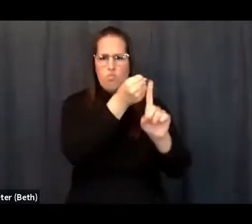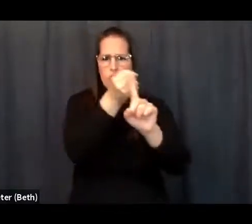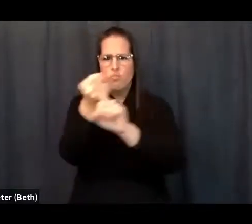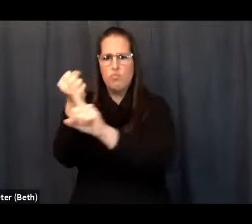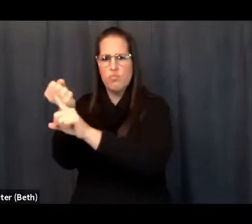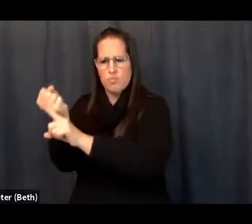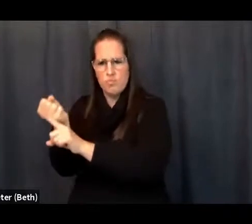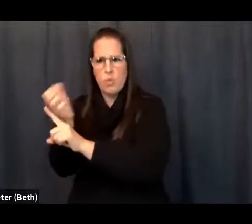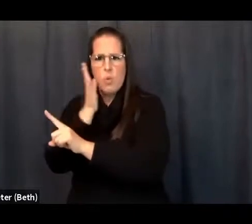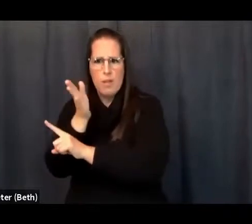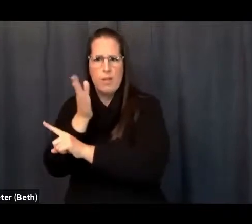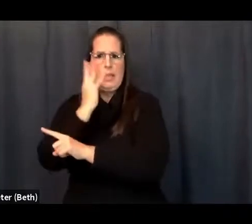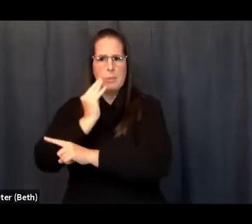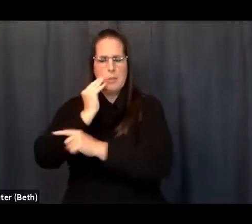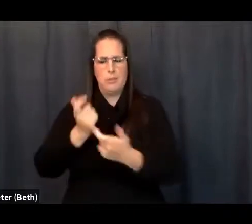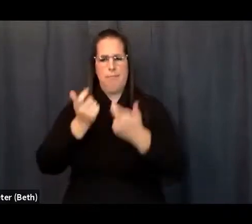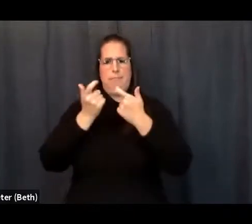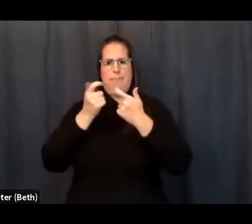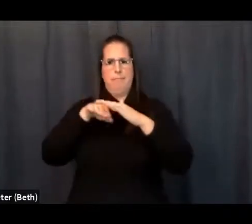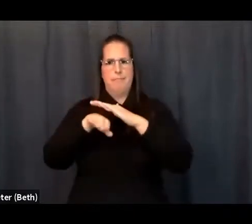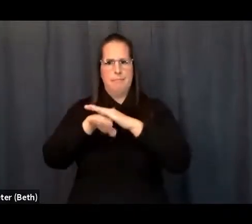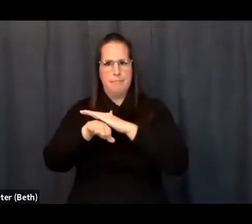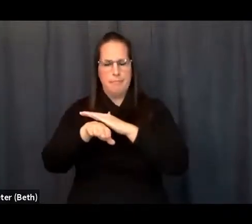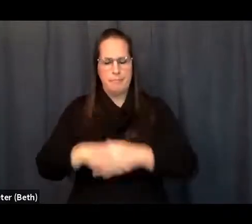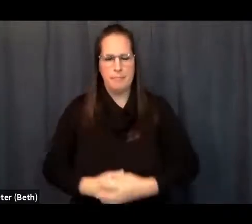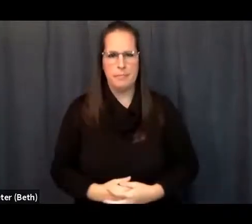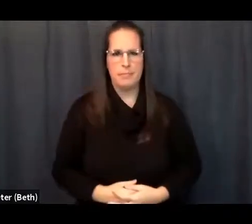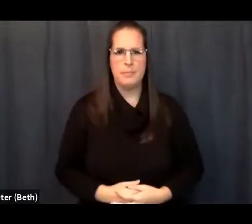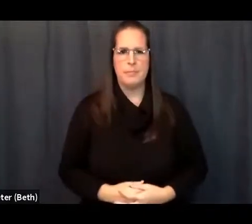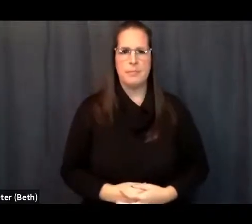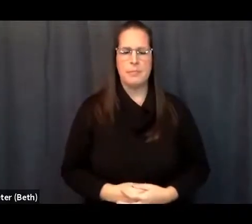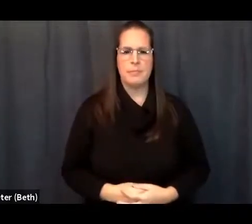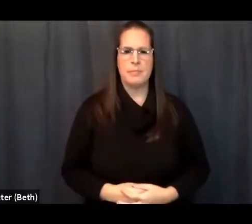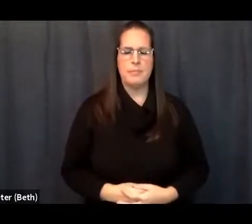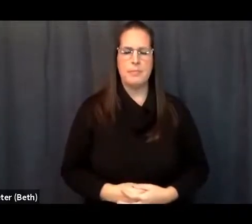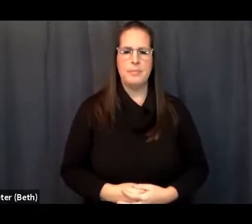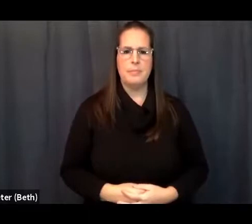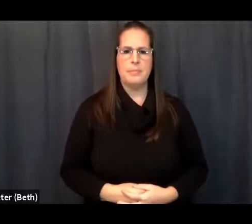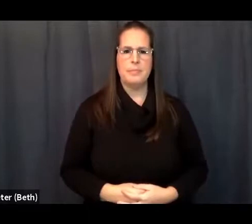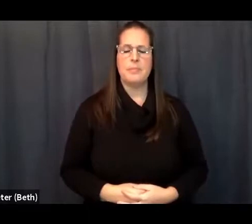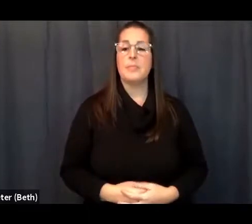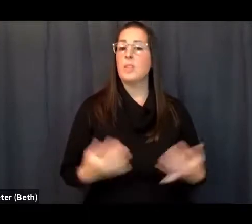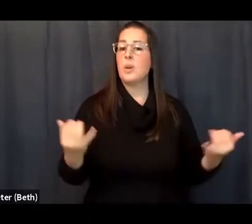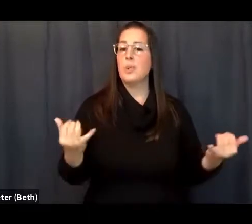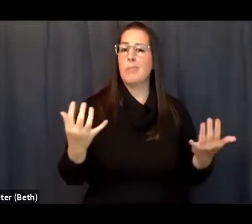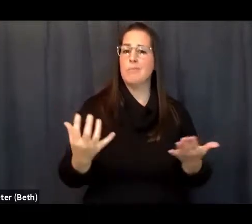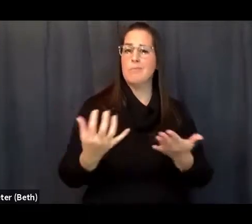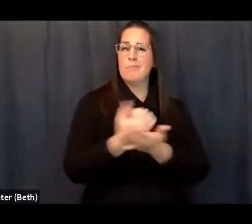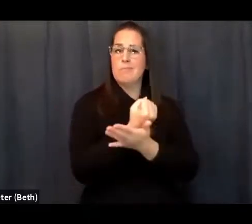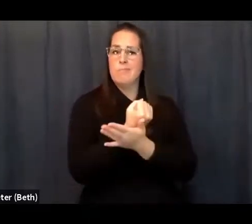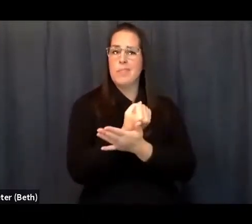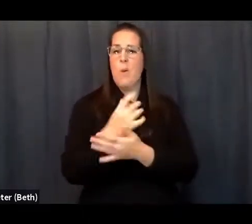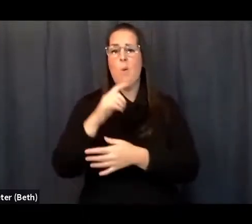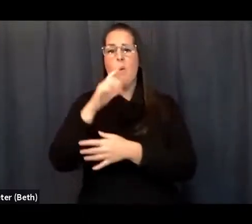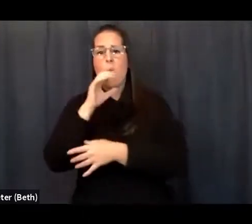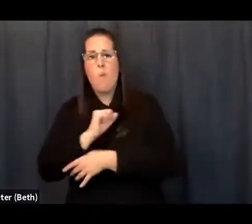for palliative care. So if we have the opportunity to have a discussion comparing the old language